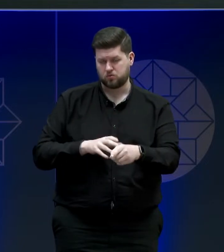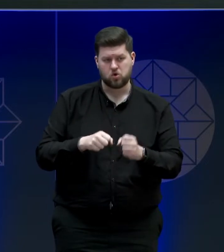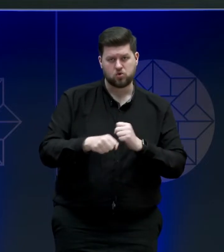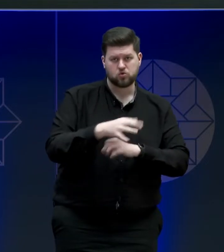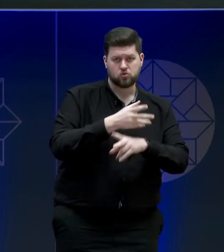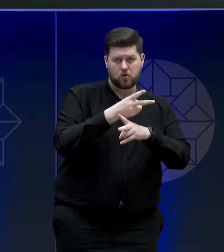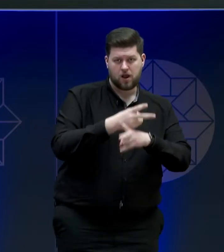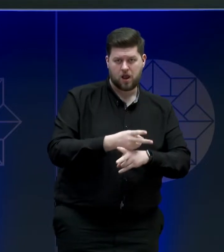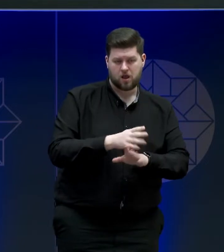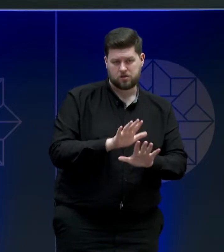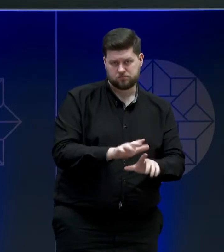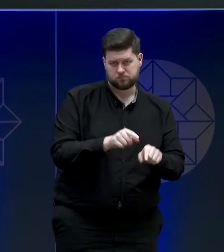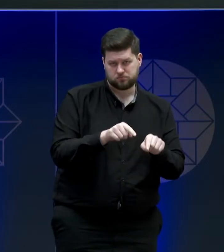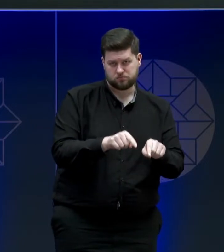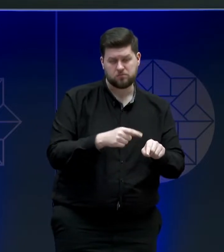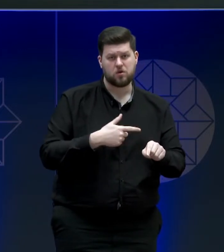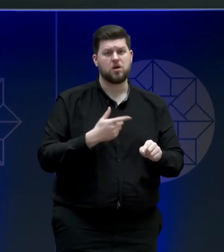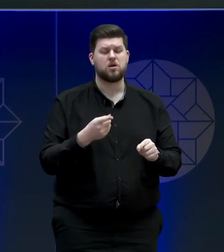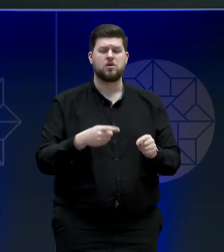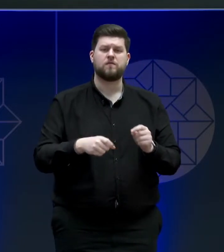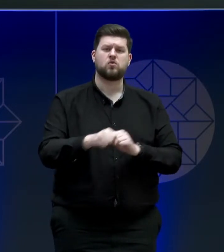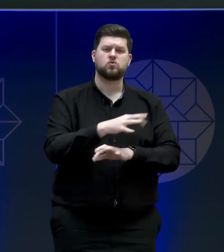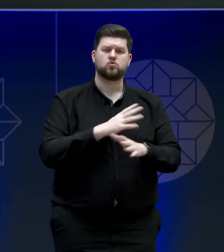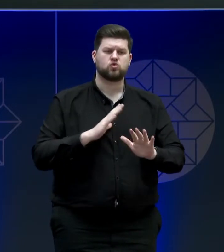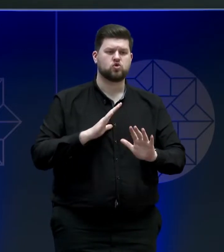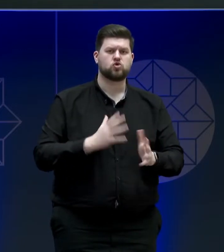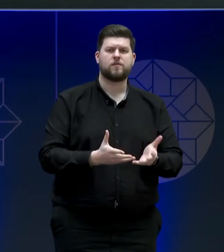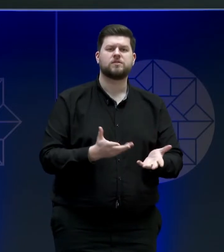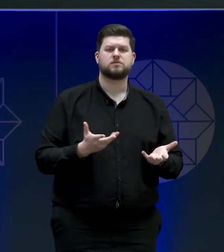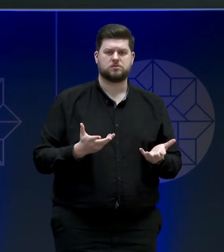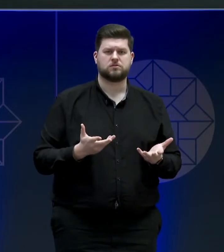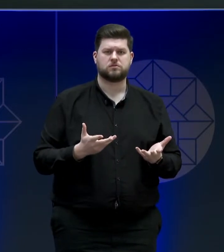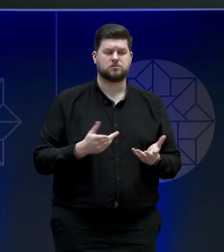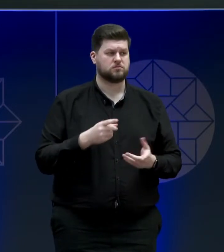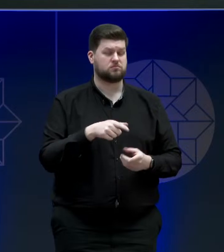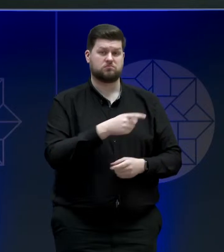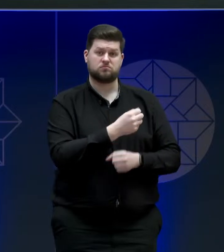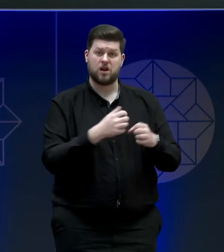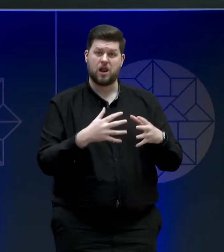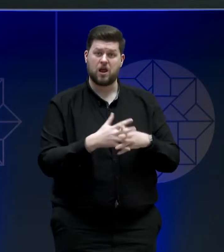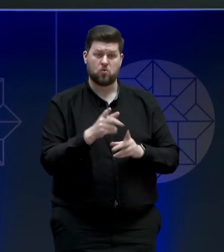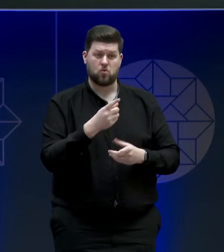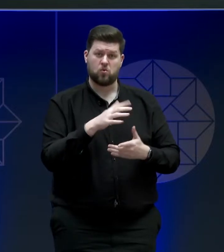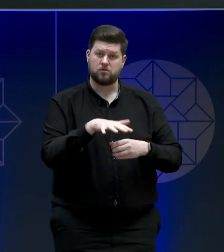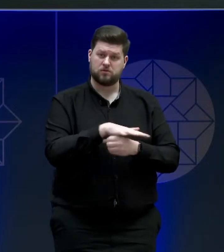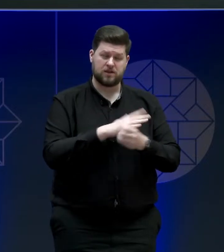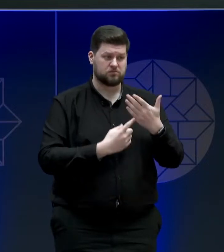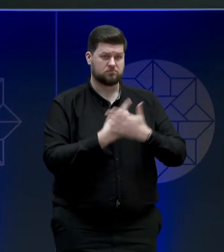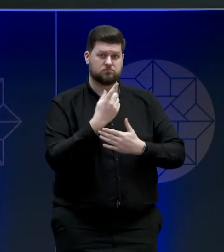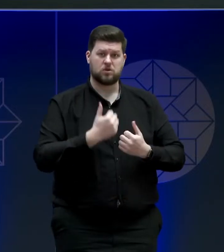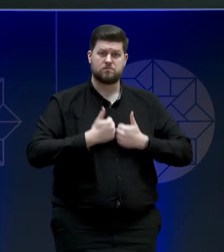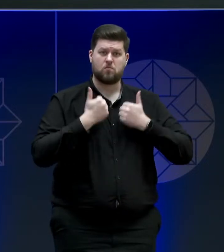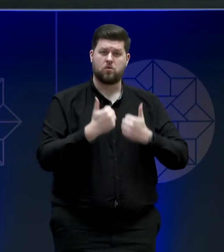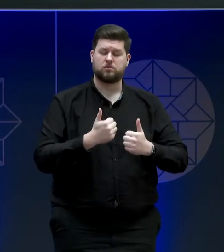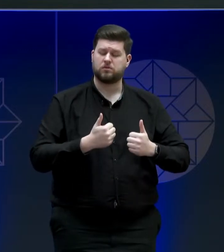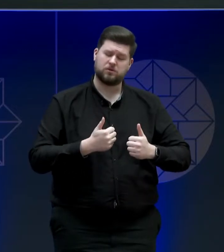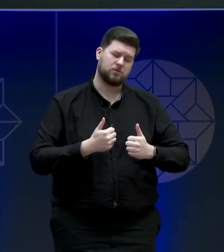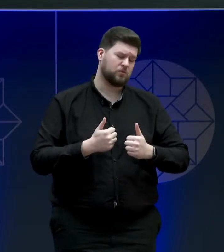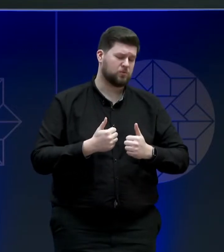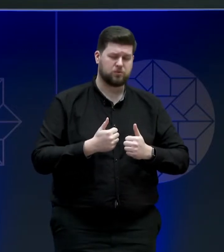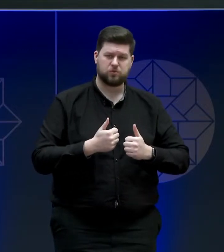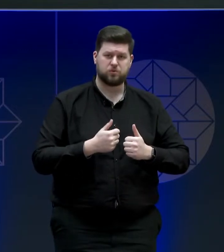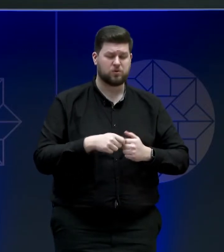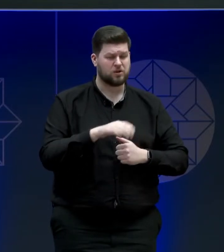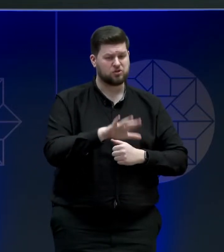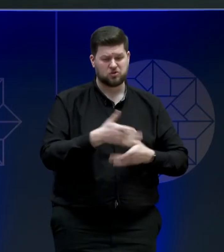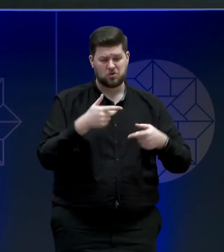things, in particular relating to social services. There's a case in Glasgow this morning where sickening child abuse that was